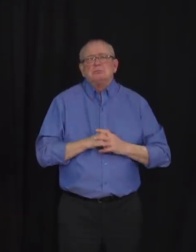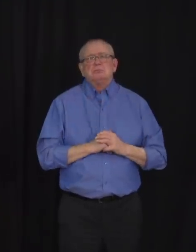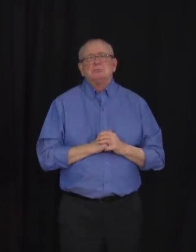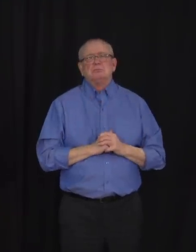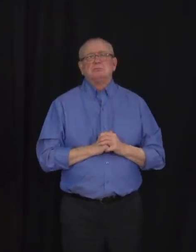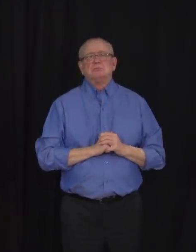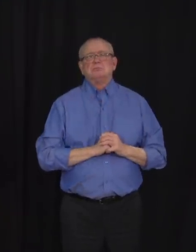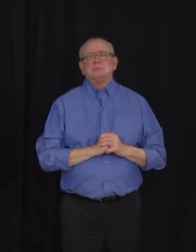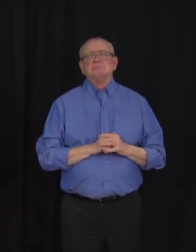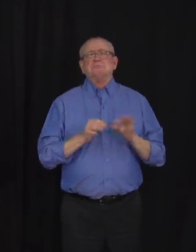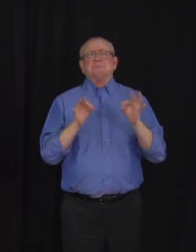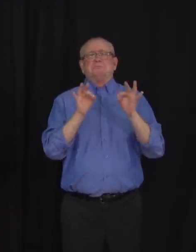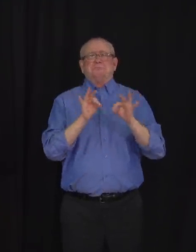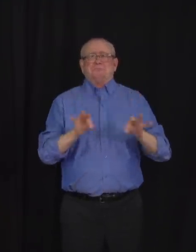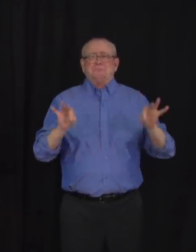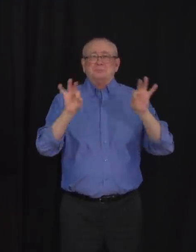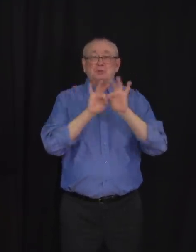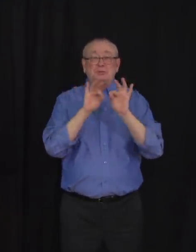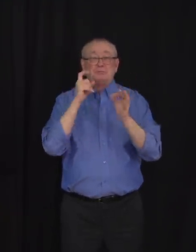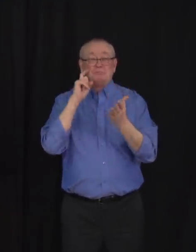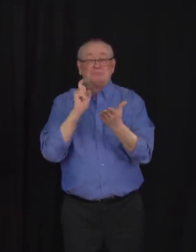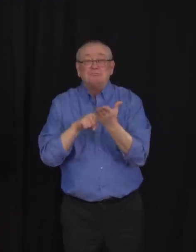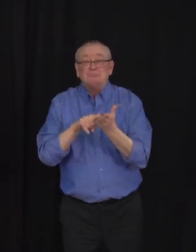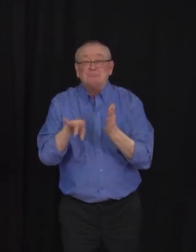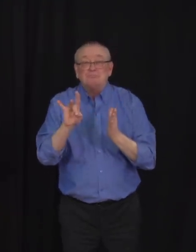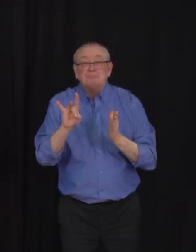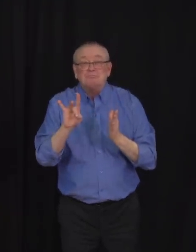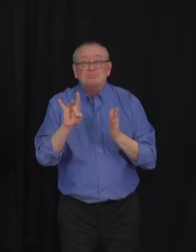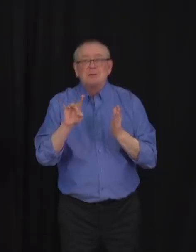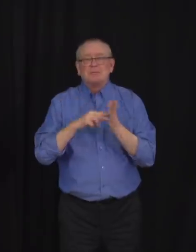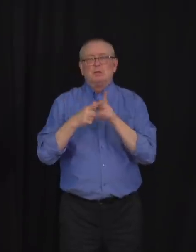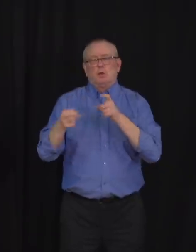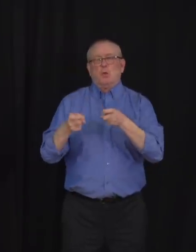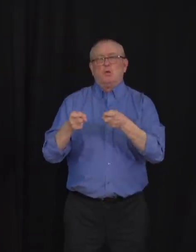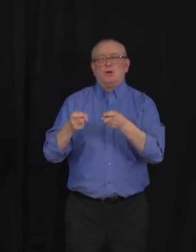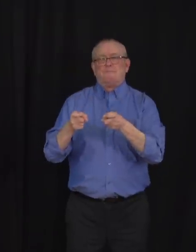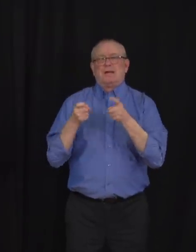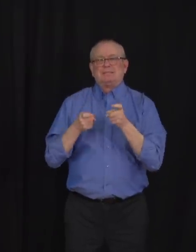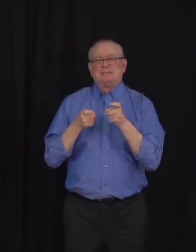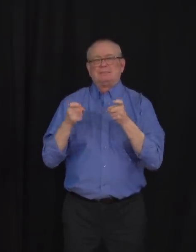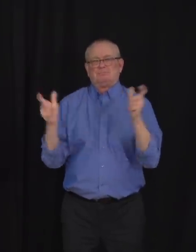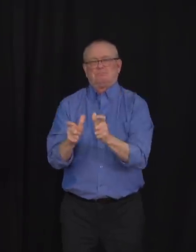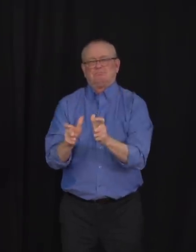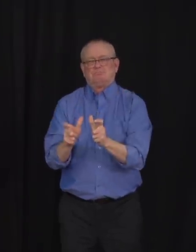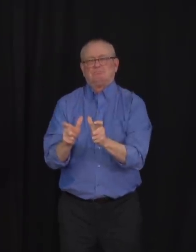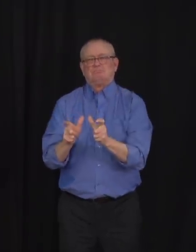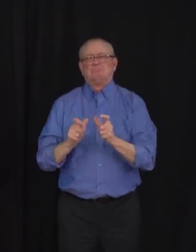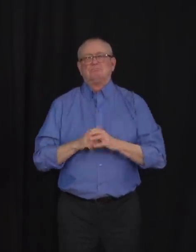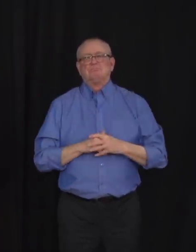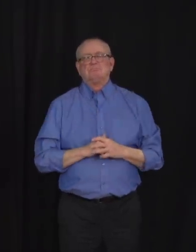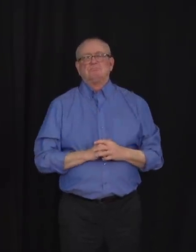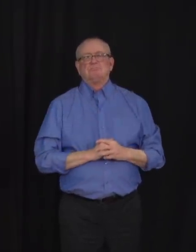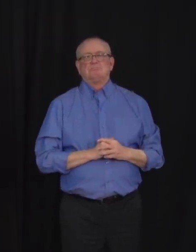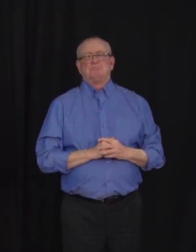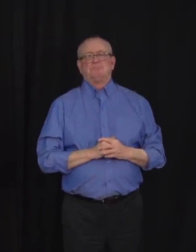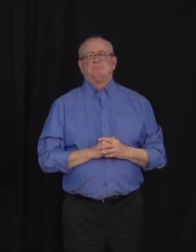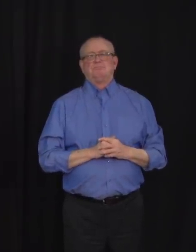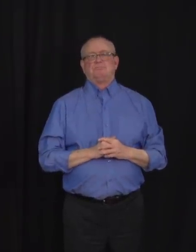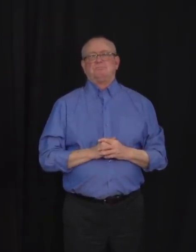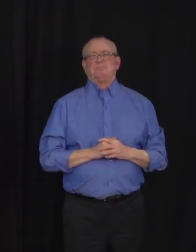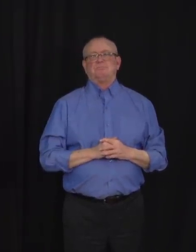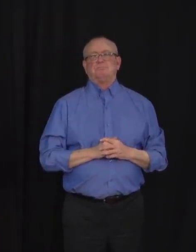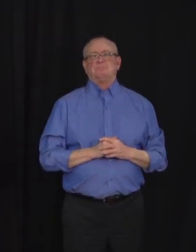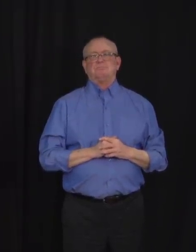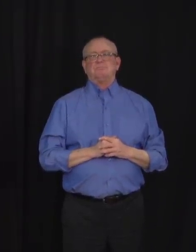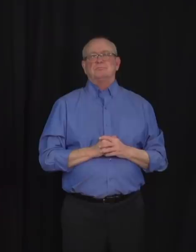so that we can prevent them from spreading further, and so that we can ensure that we know exactly what our current situation is. The variant